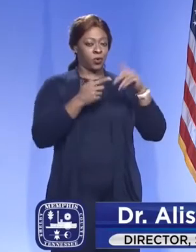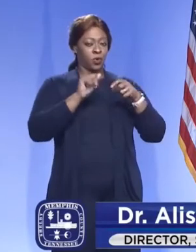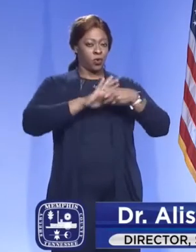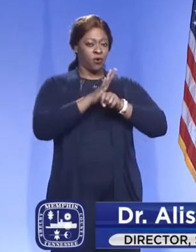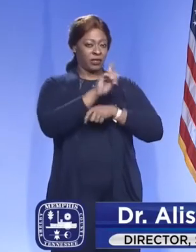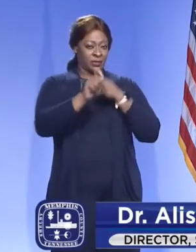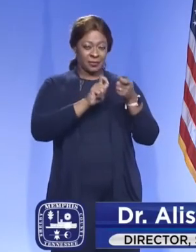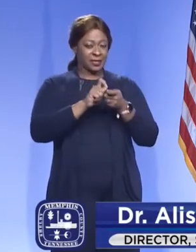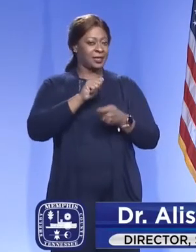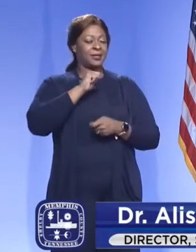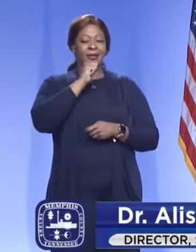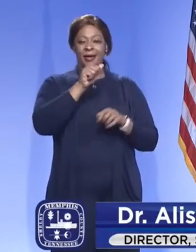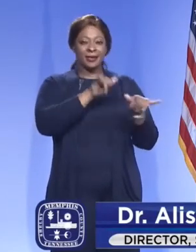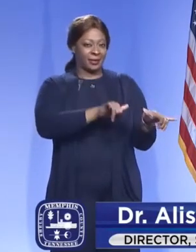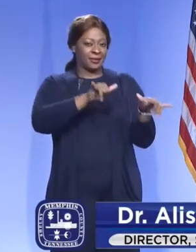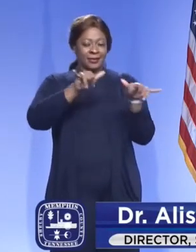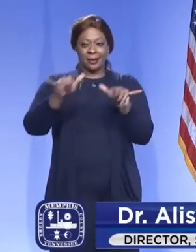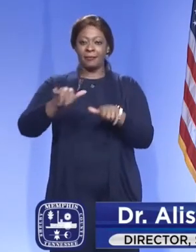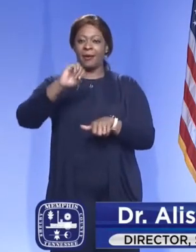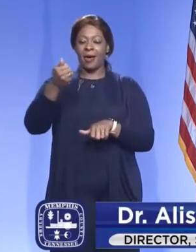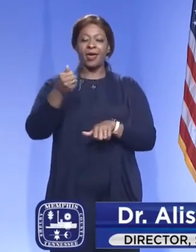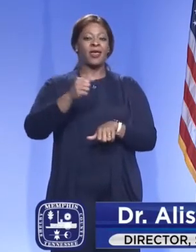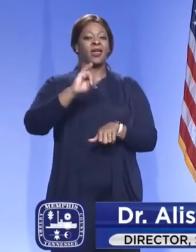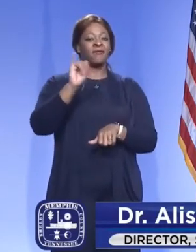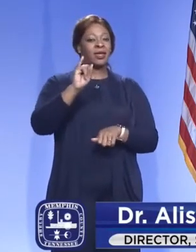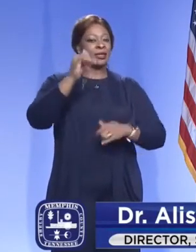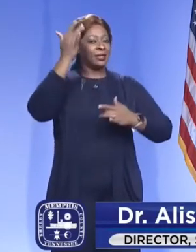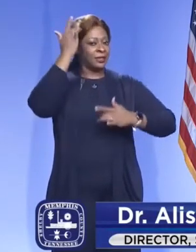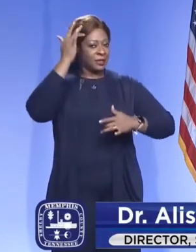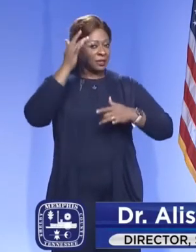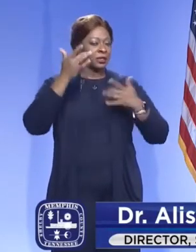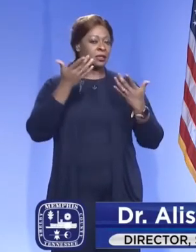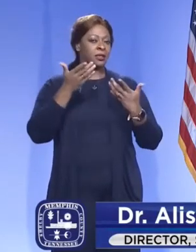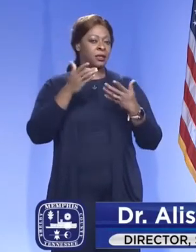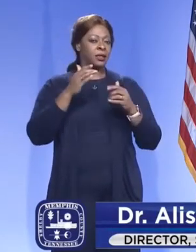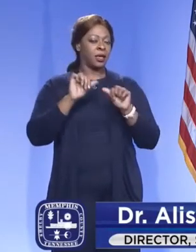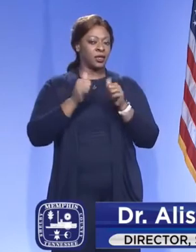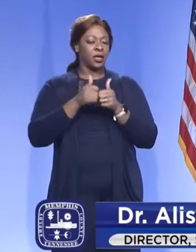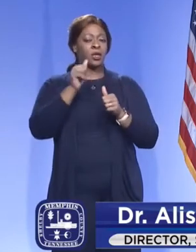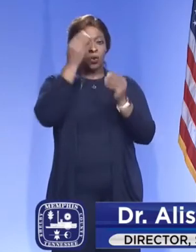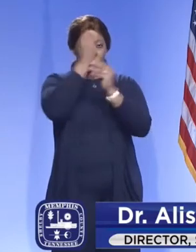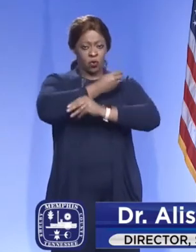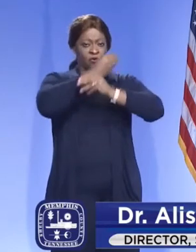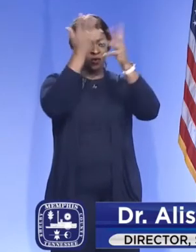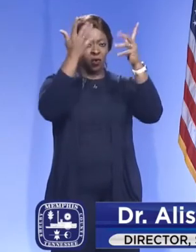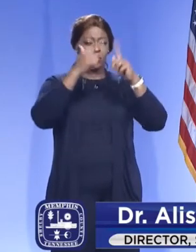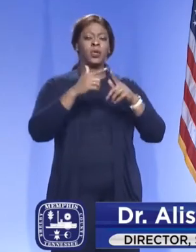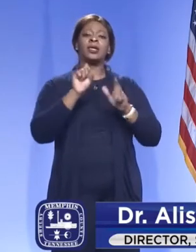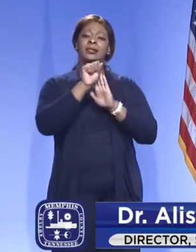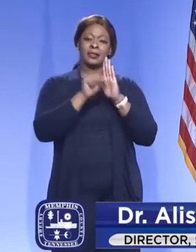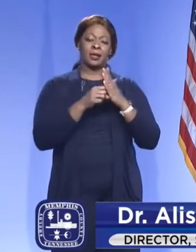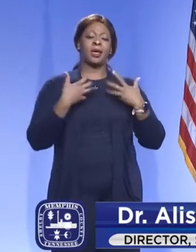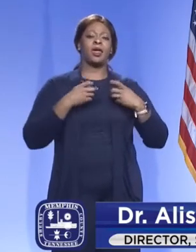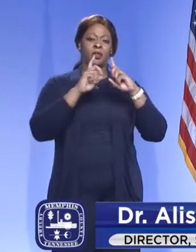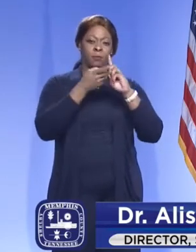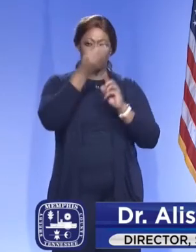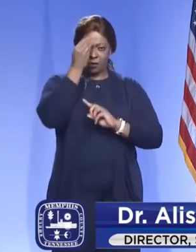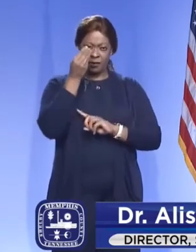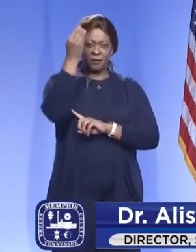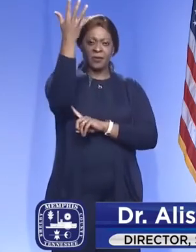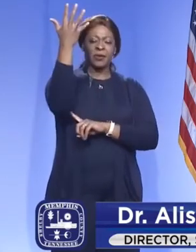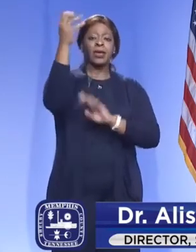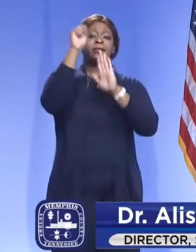involving someone in leadership regarding that decision. And then you have a follow-up question? Was the health department ever involved, the Tennessee